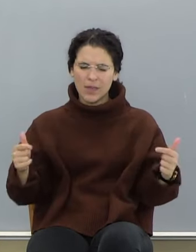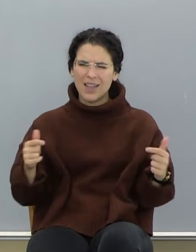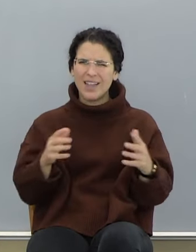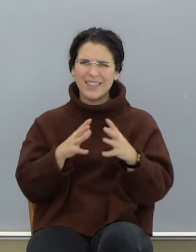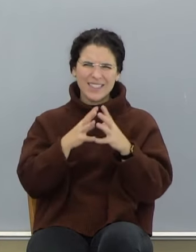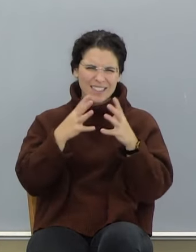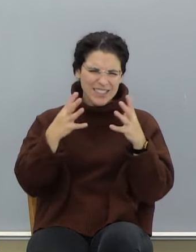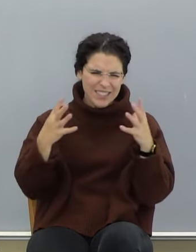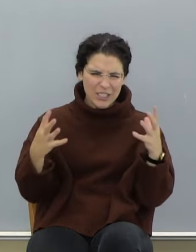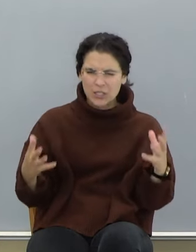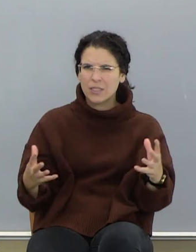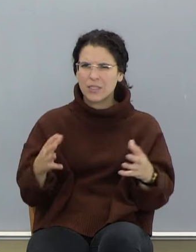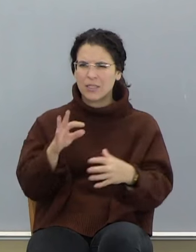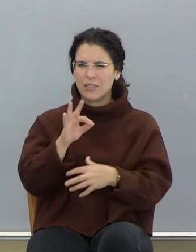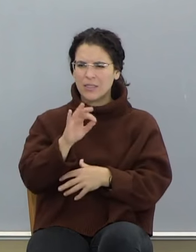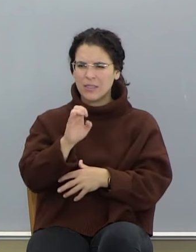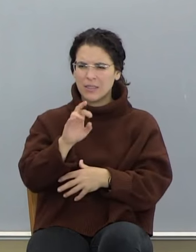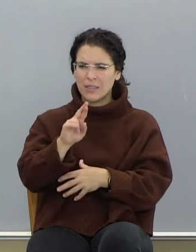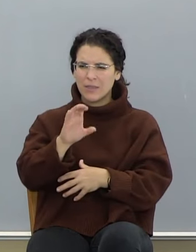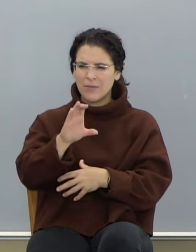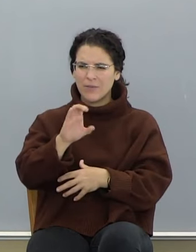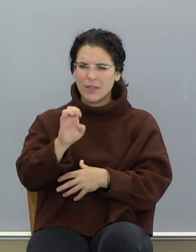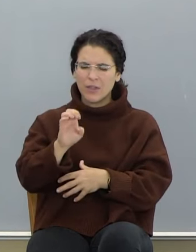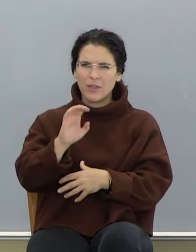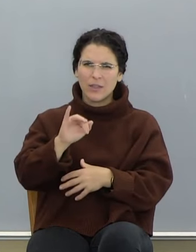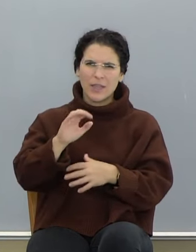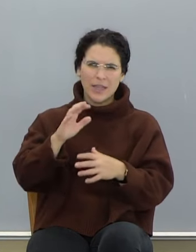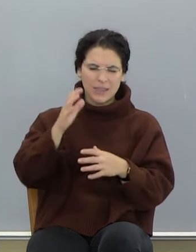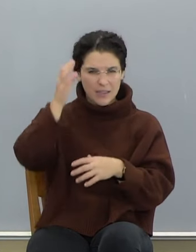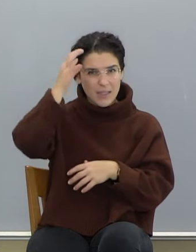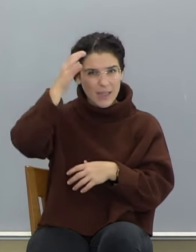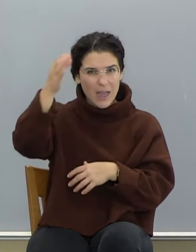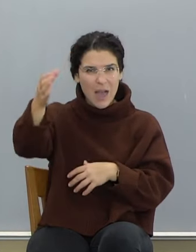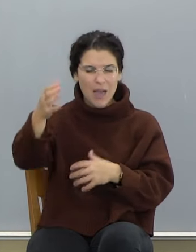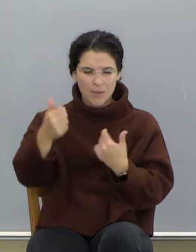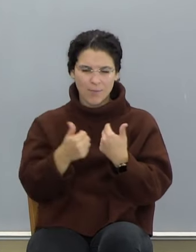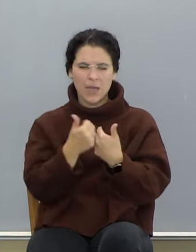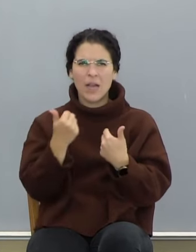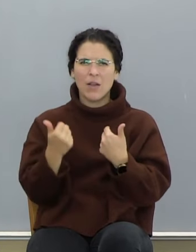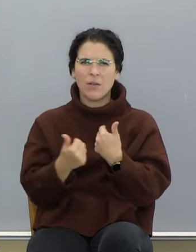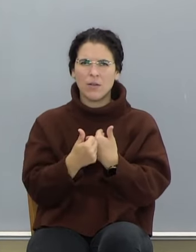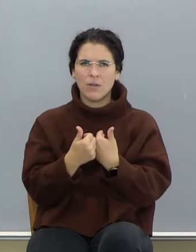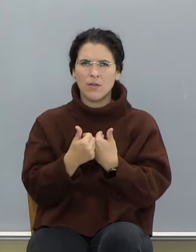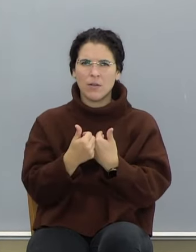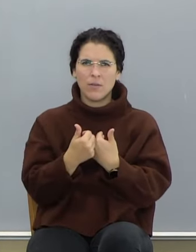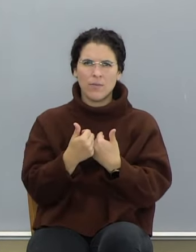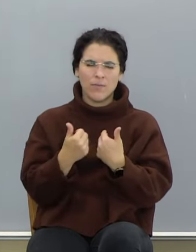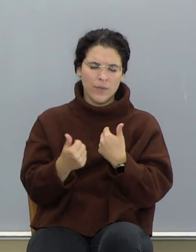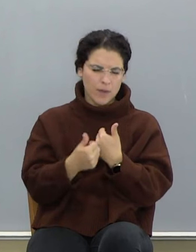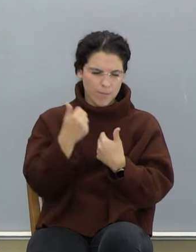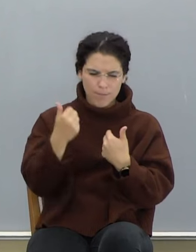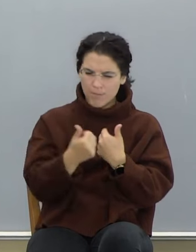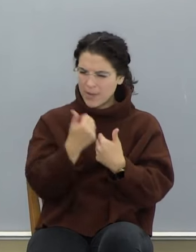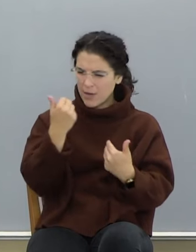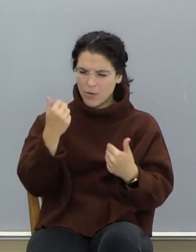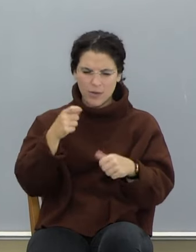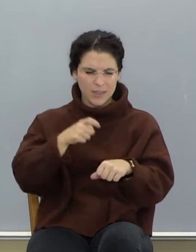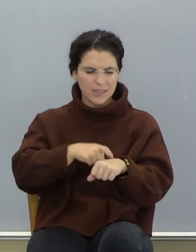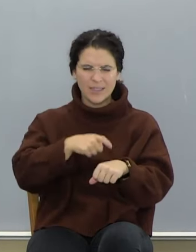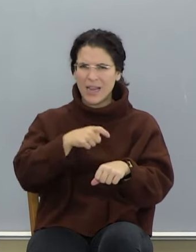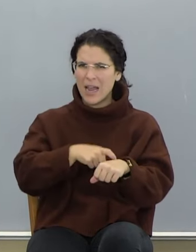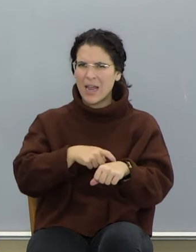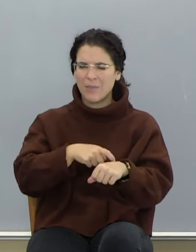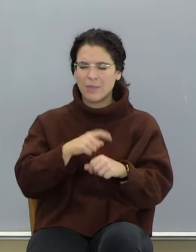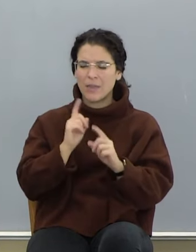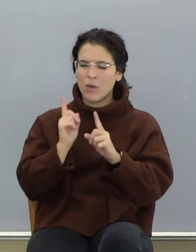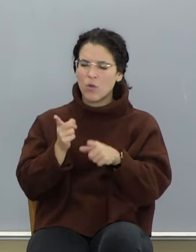exceeding fierce? That's the concept of peril, of perilous times. If you go to Mark,